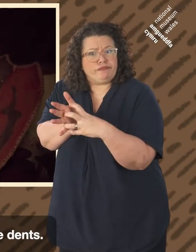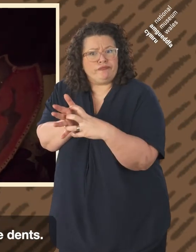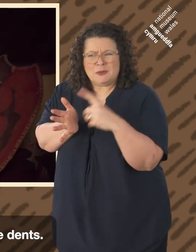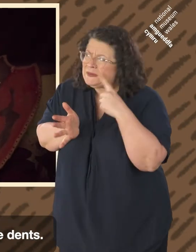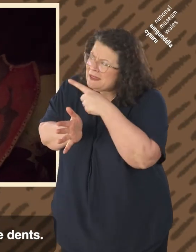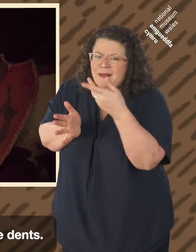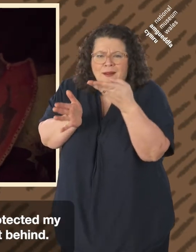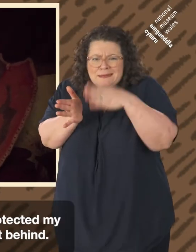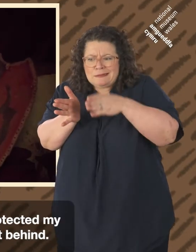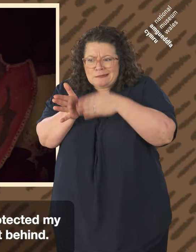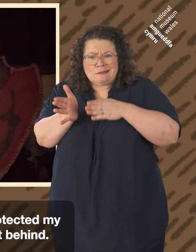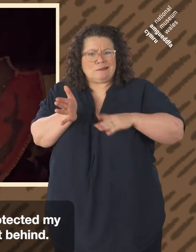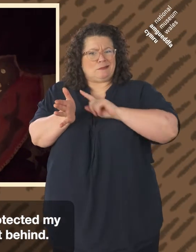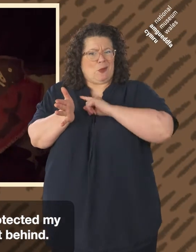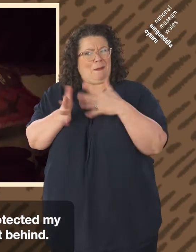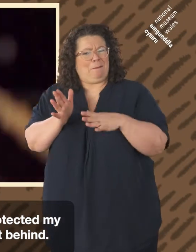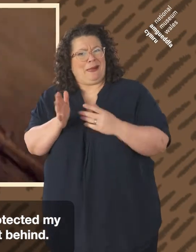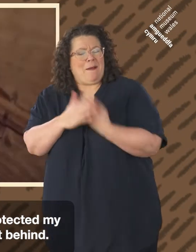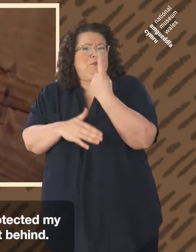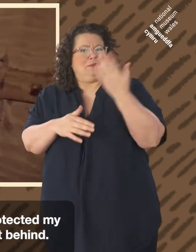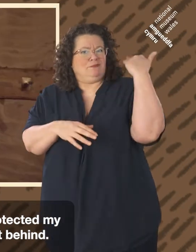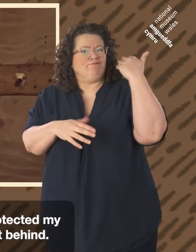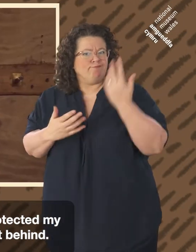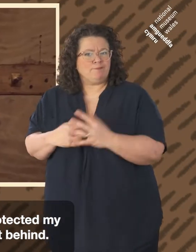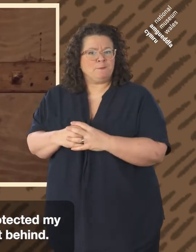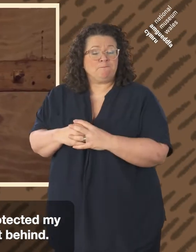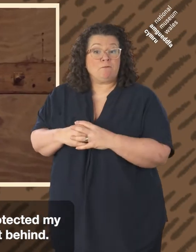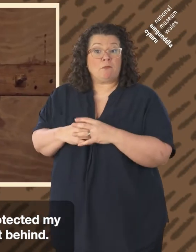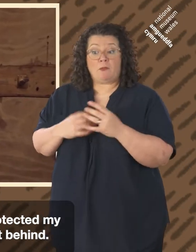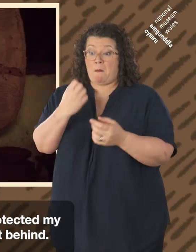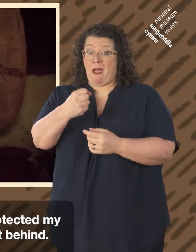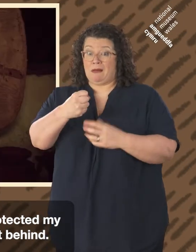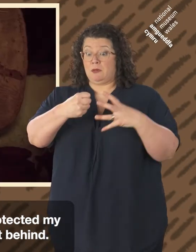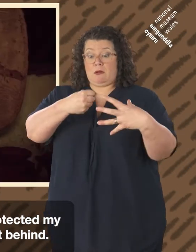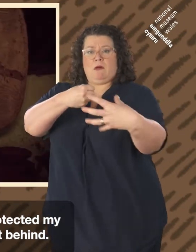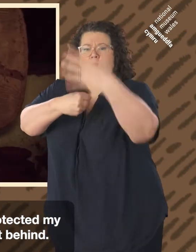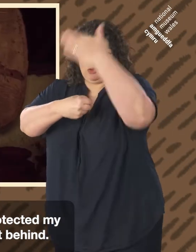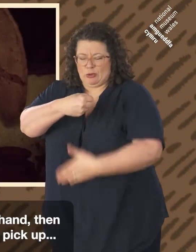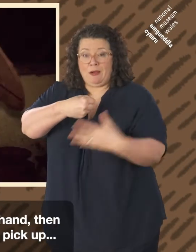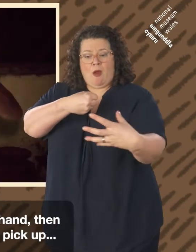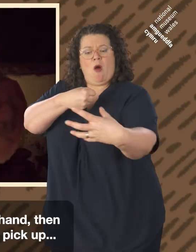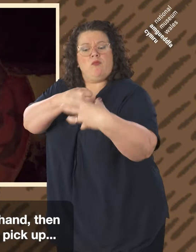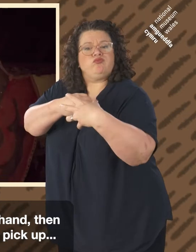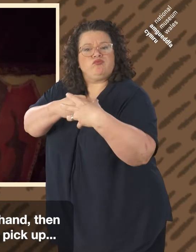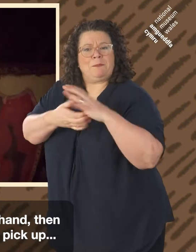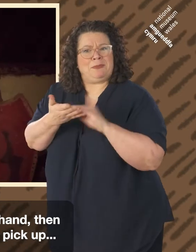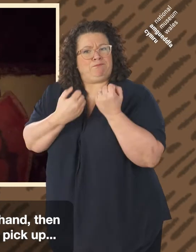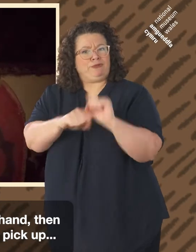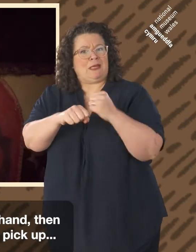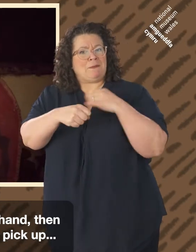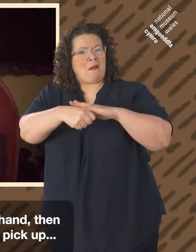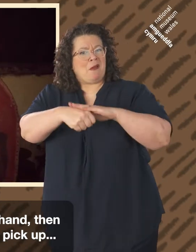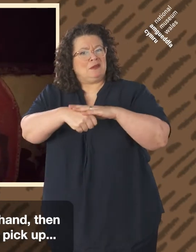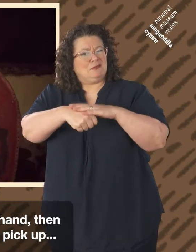of all the dents. But that boss has protected my hand, which is right behind. Now, if I didn't protect my